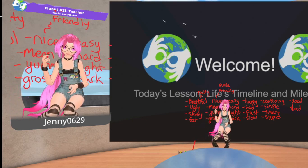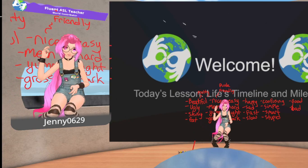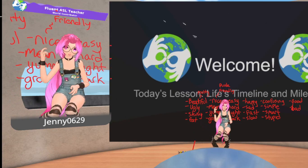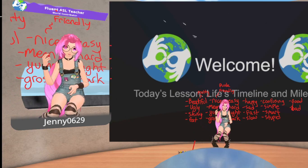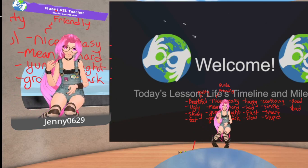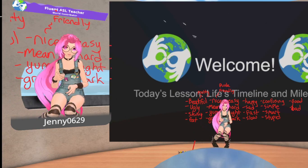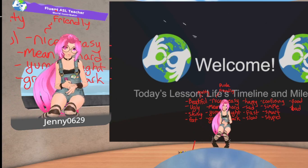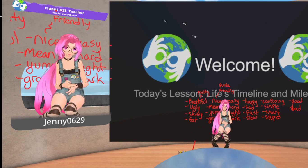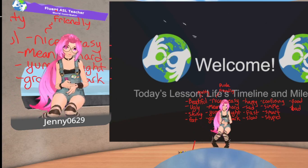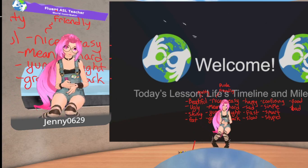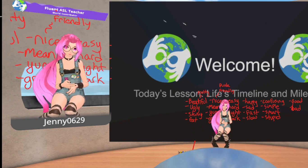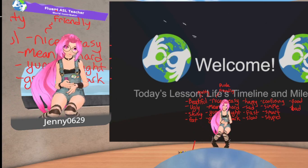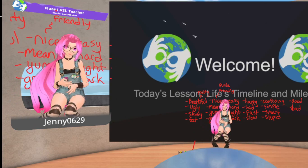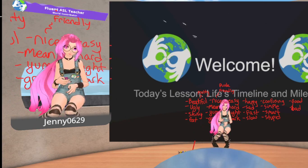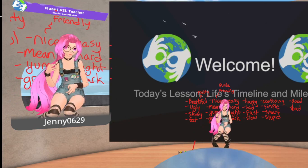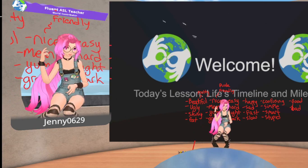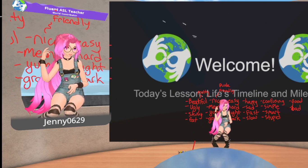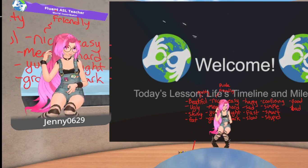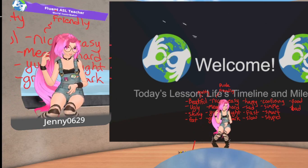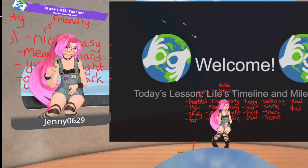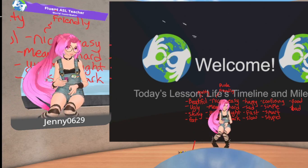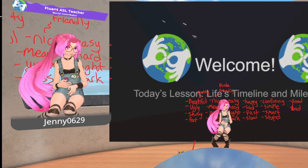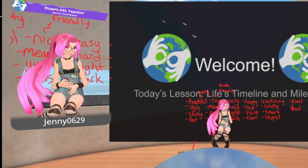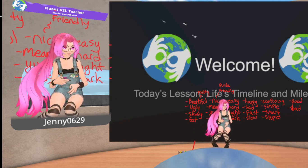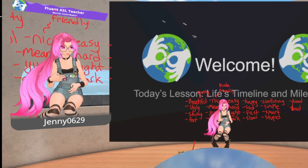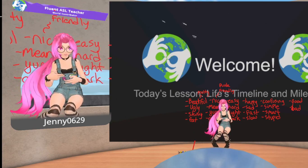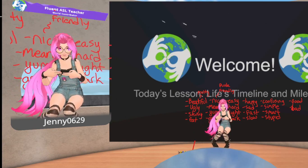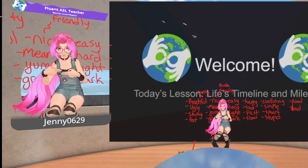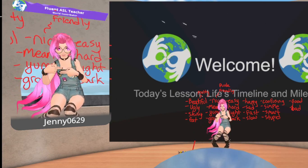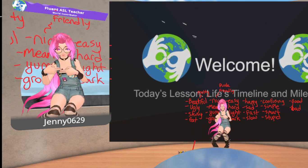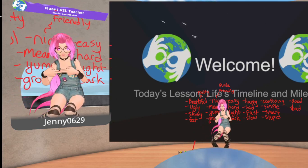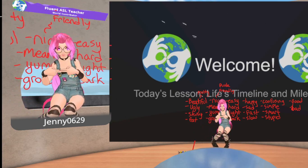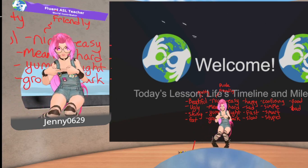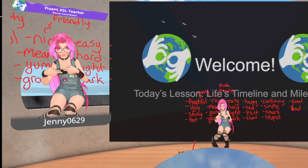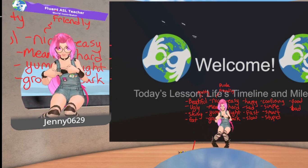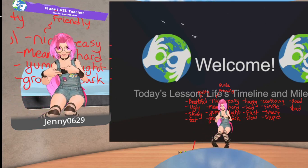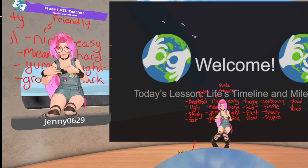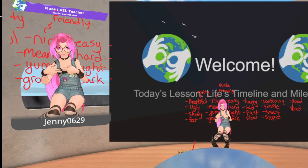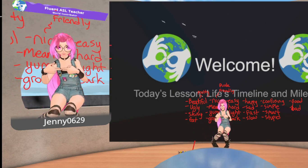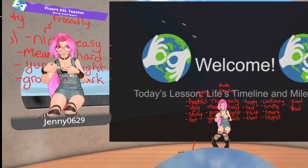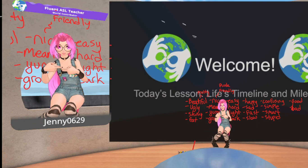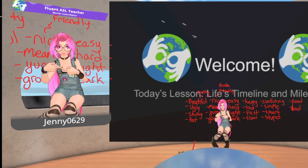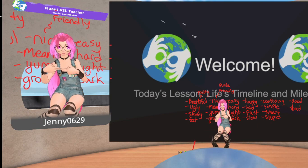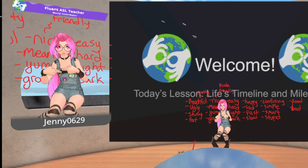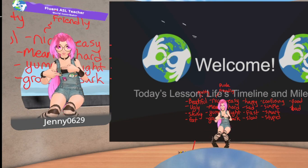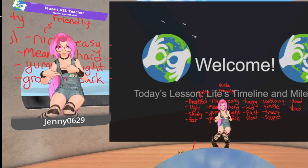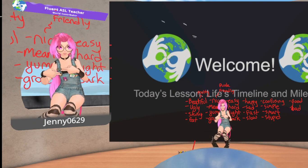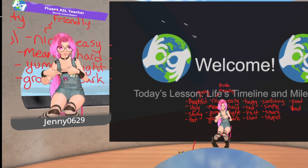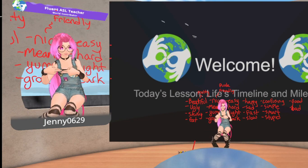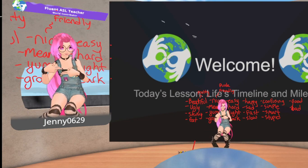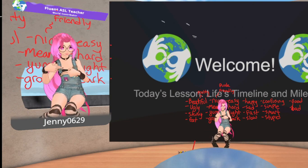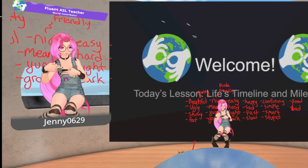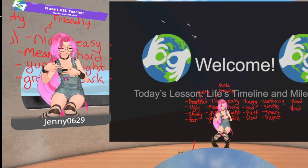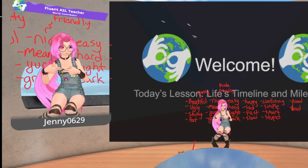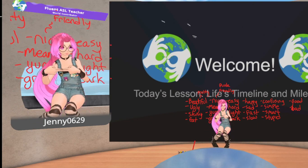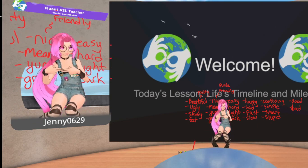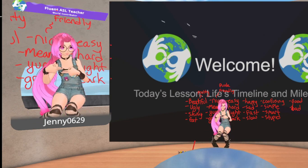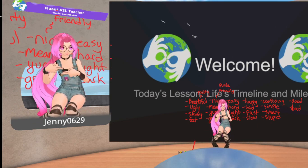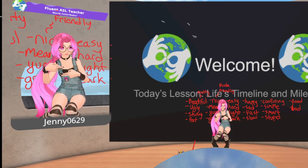Hard. Difficult. This is so difficult. Very similar to problem. This is how you sign problem.